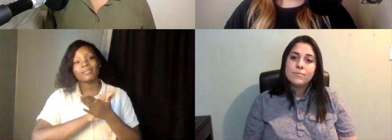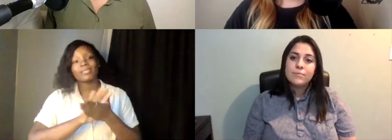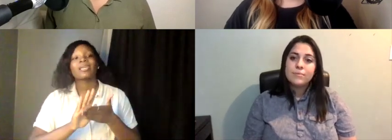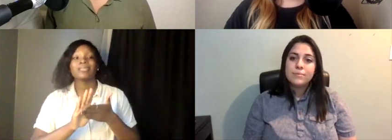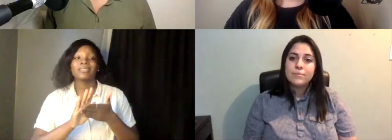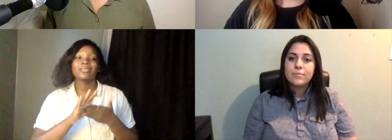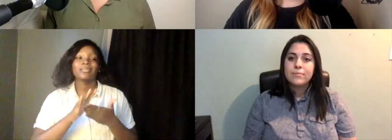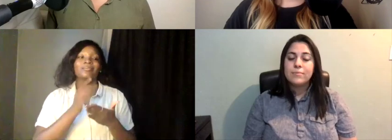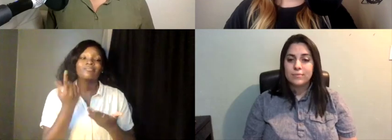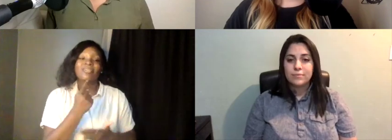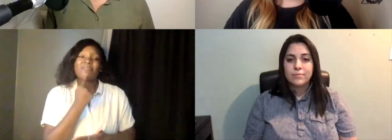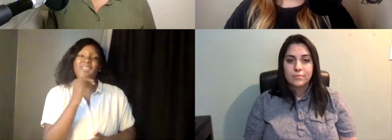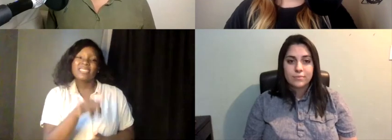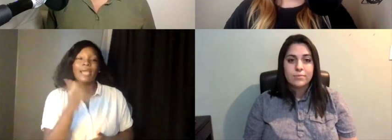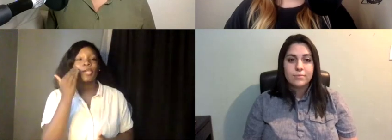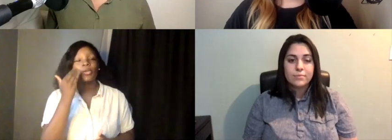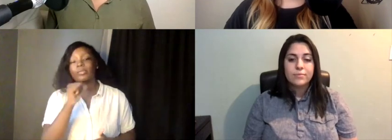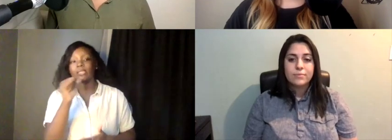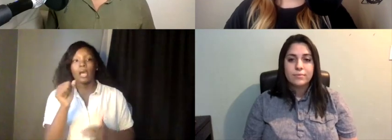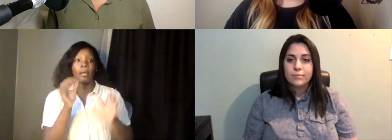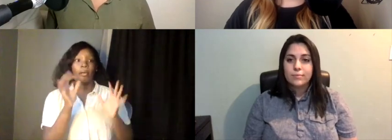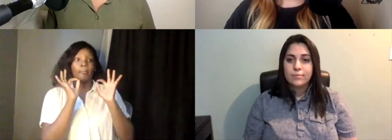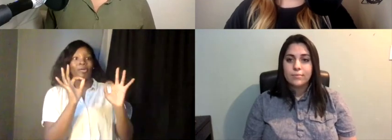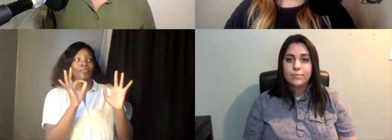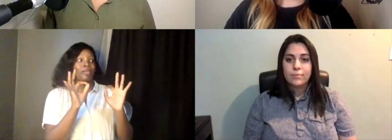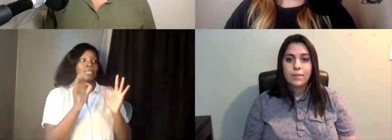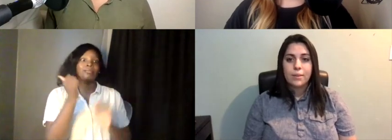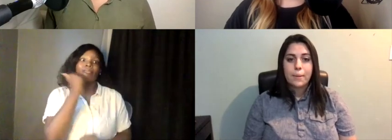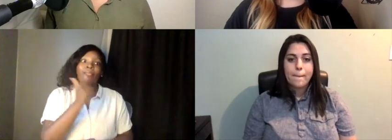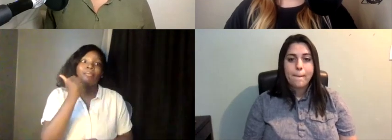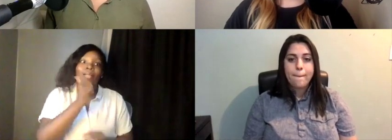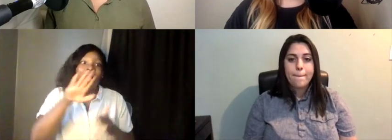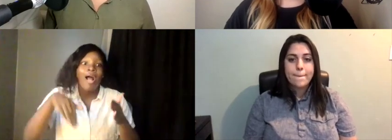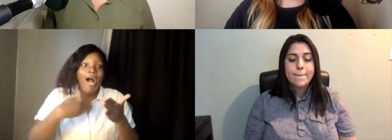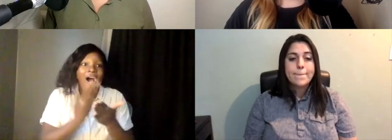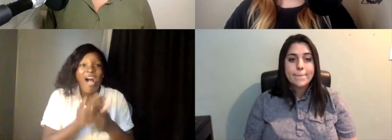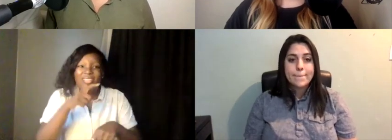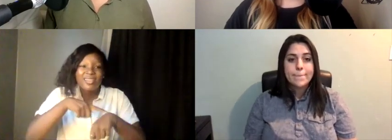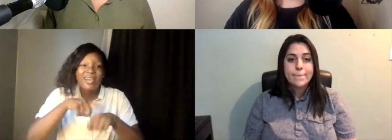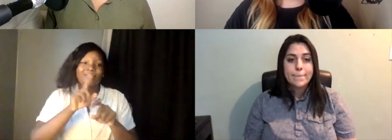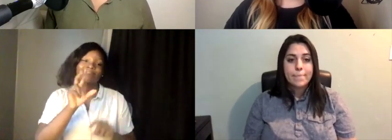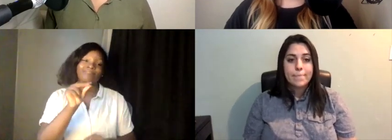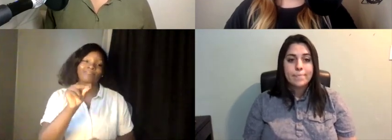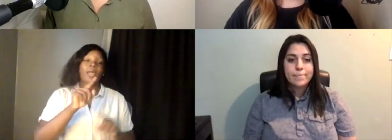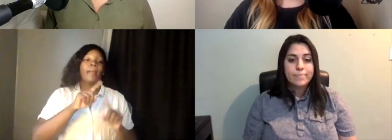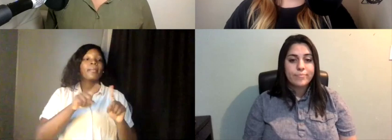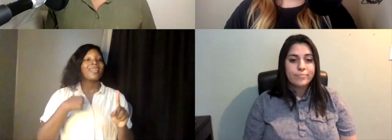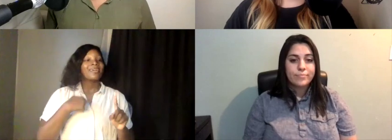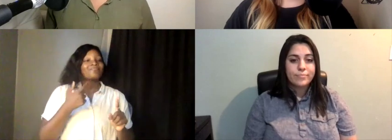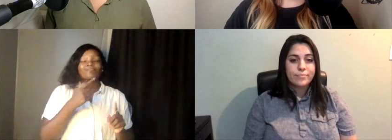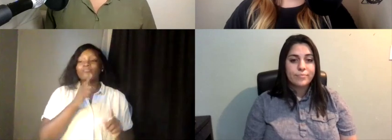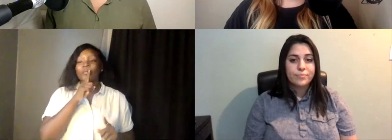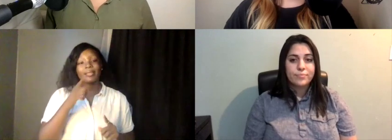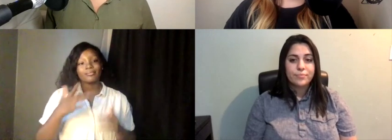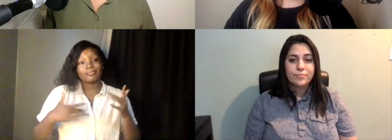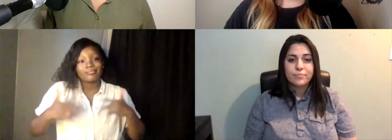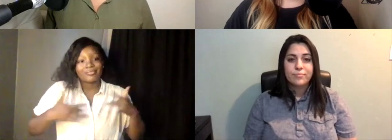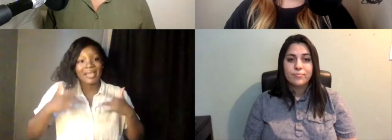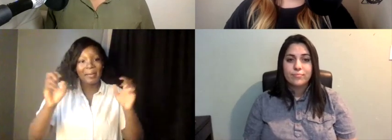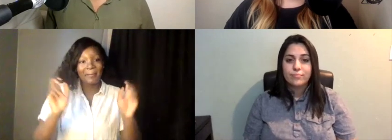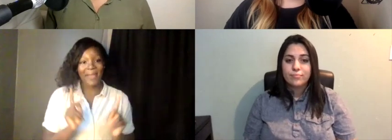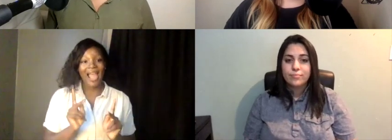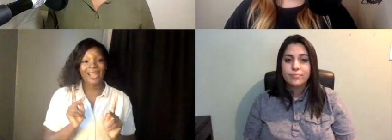always going to be perfect, obviously, with teaching and everything. It is a lot, but I am genuinely glad to be back interacting, you